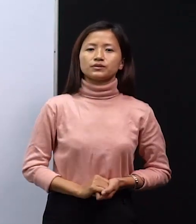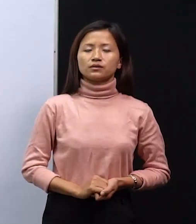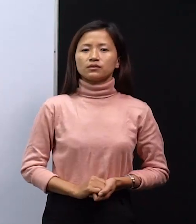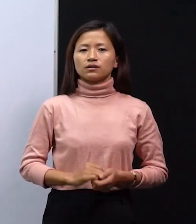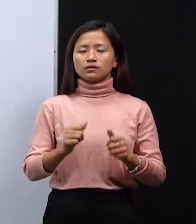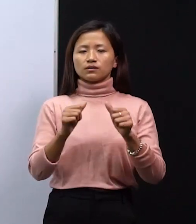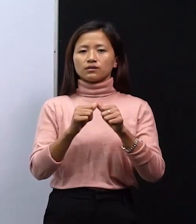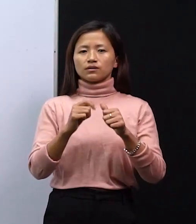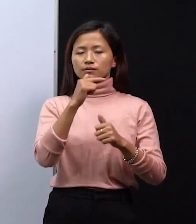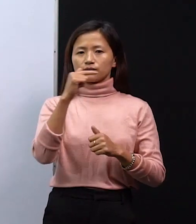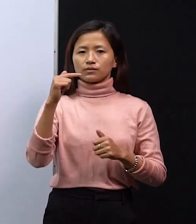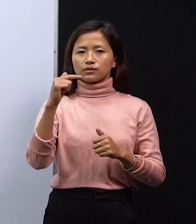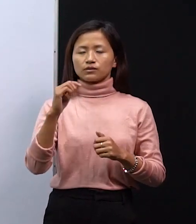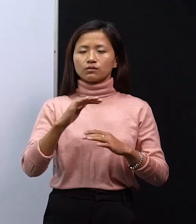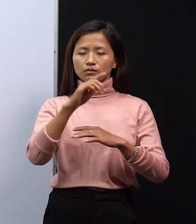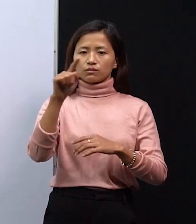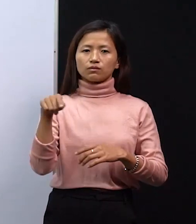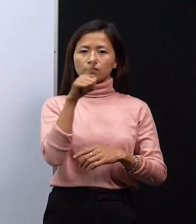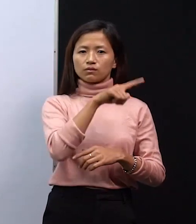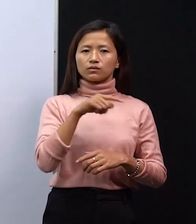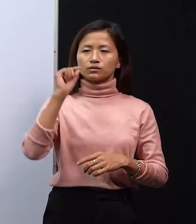a minus b the whole square